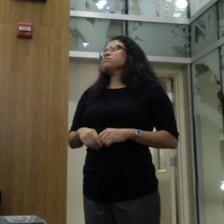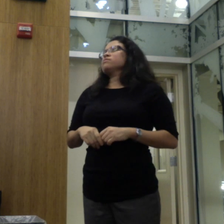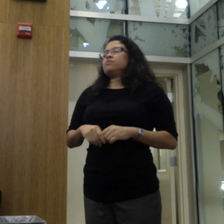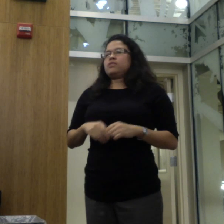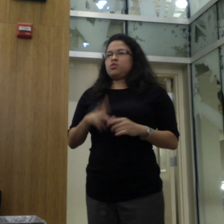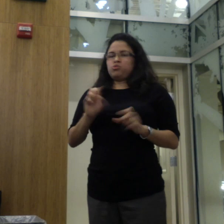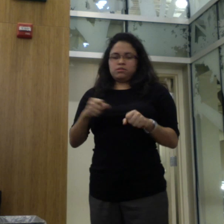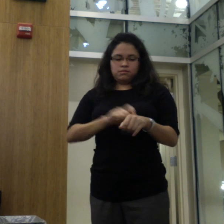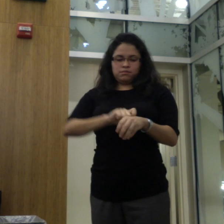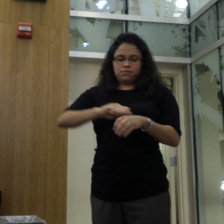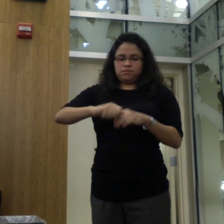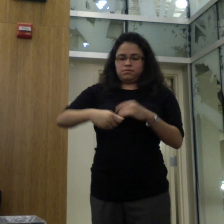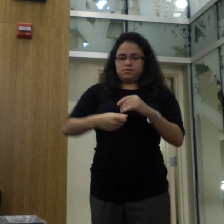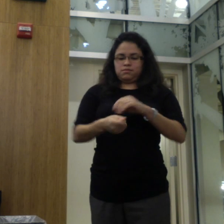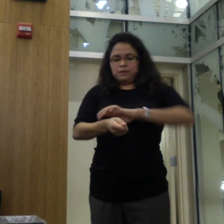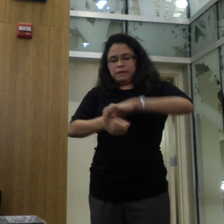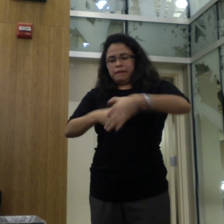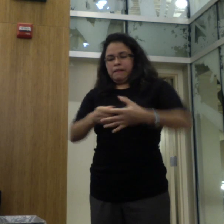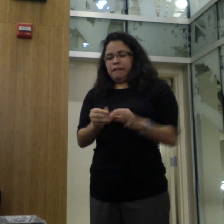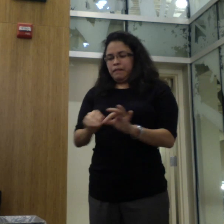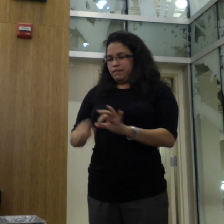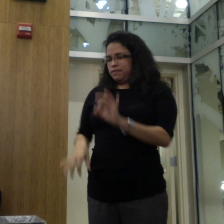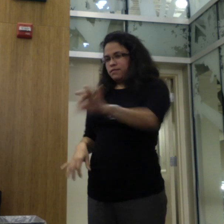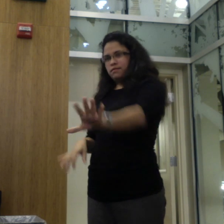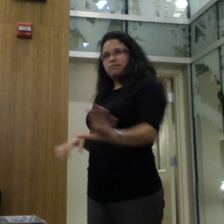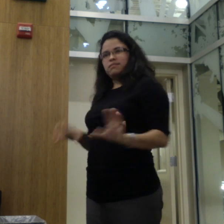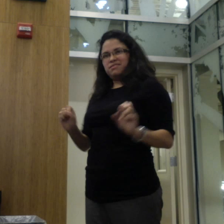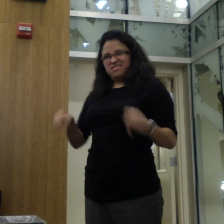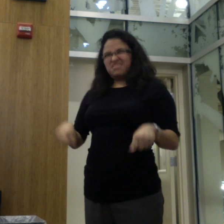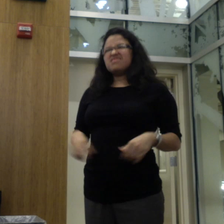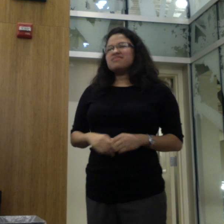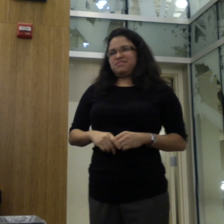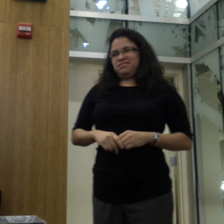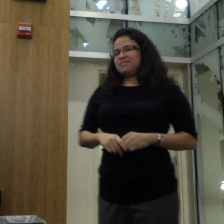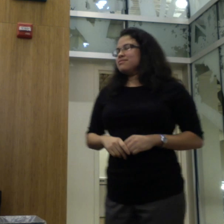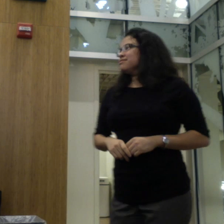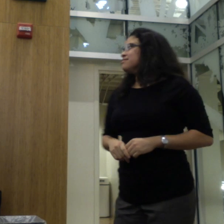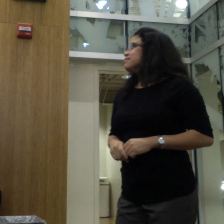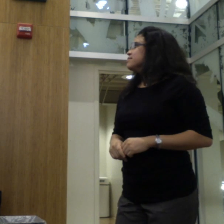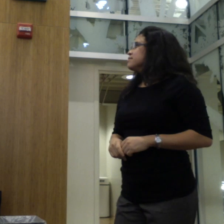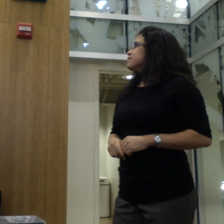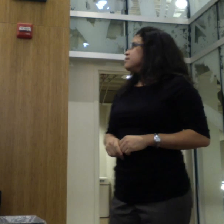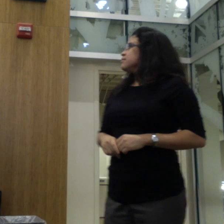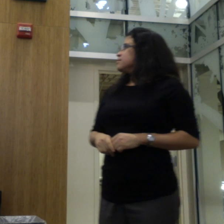inside out and they get chucked. All right, so